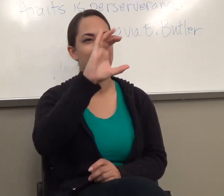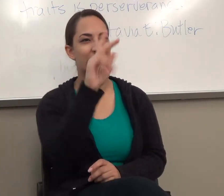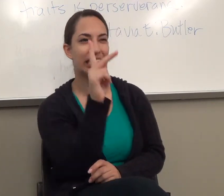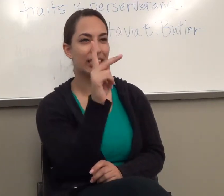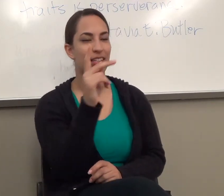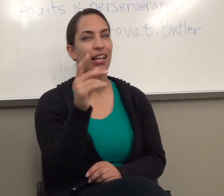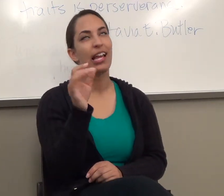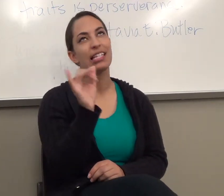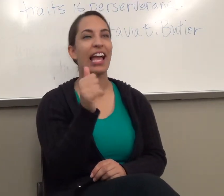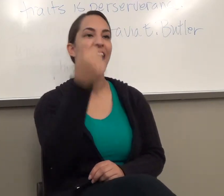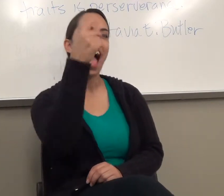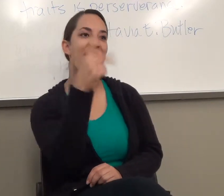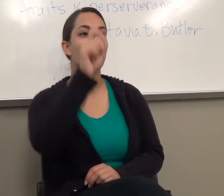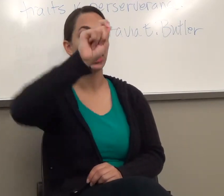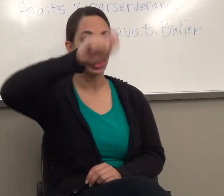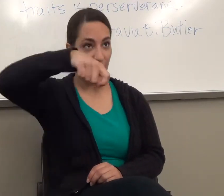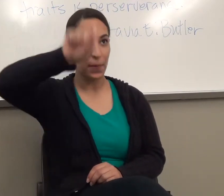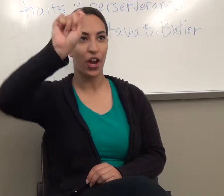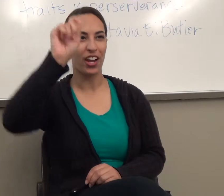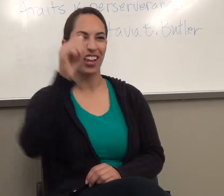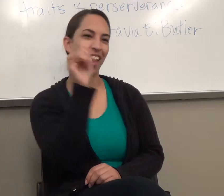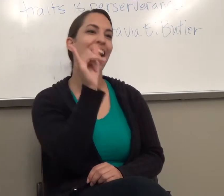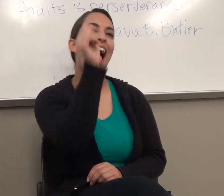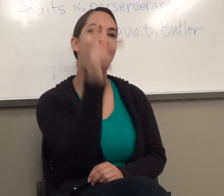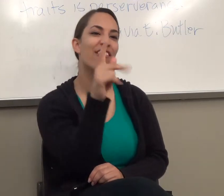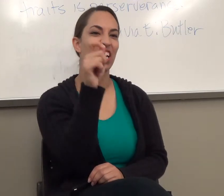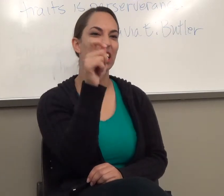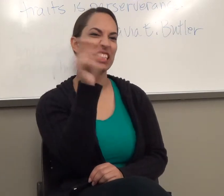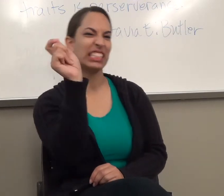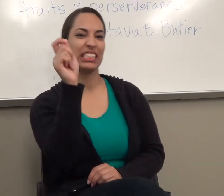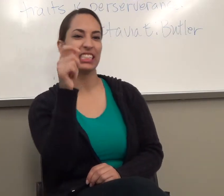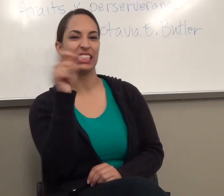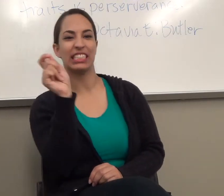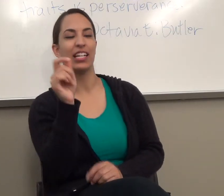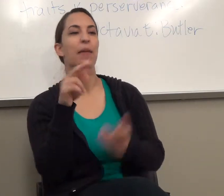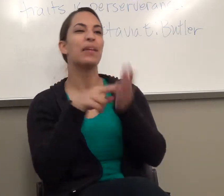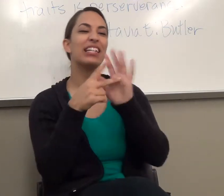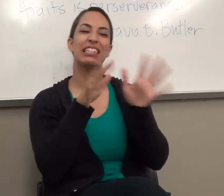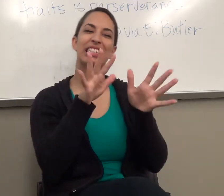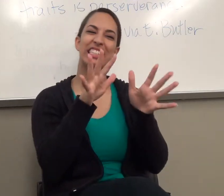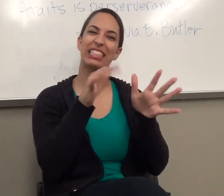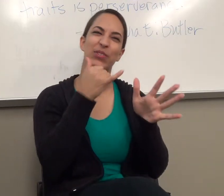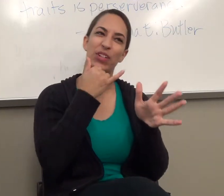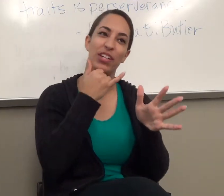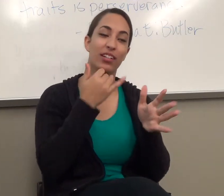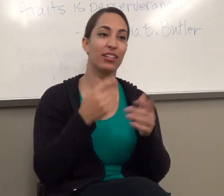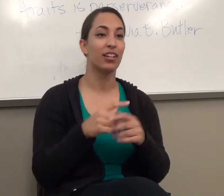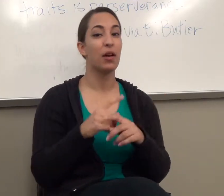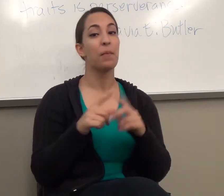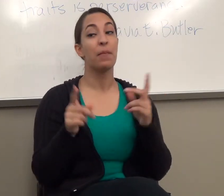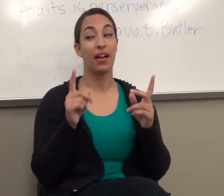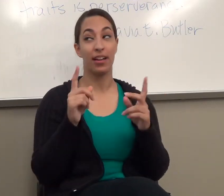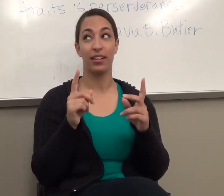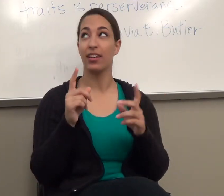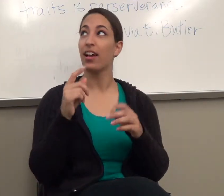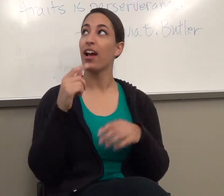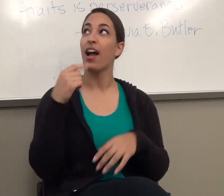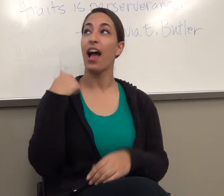check mark, meaning that something is wrong. But here was the thing. Like I said, I changed my whole